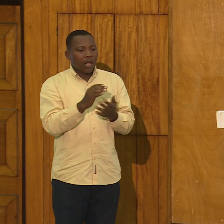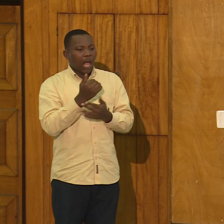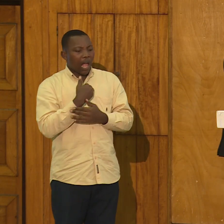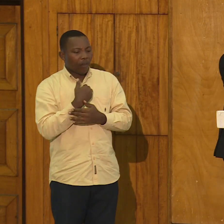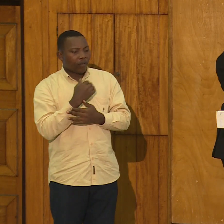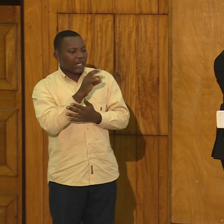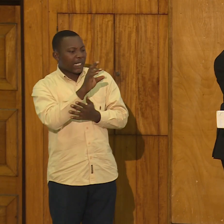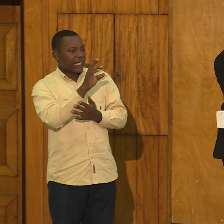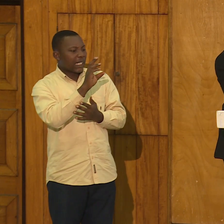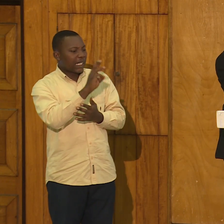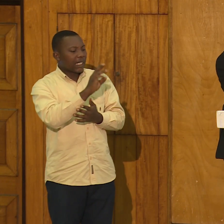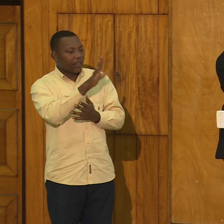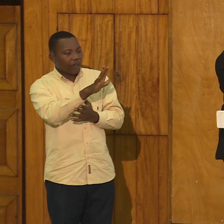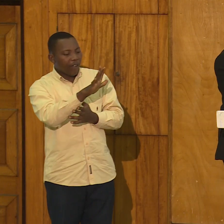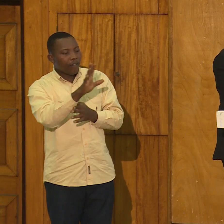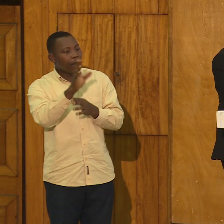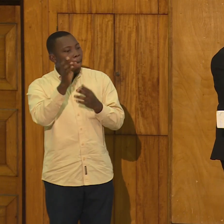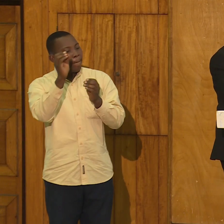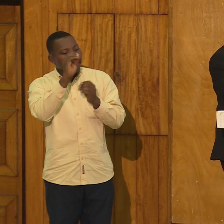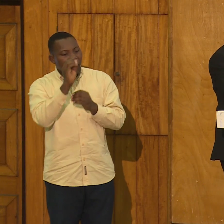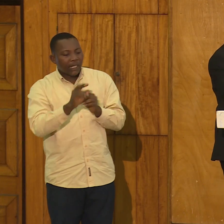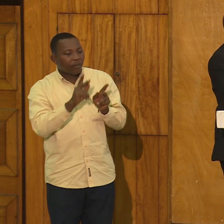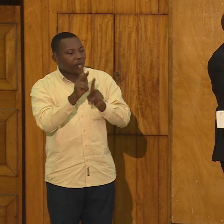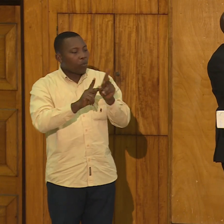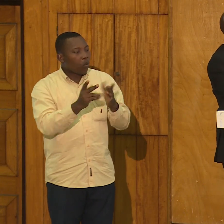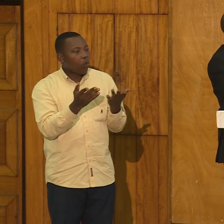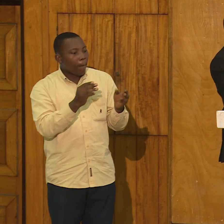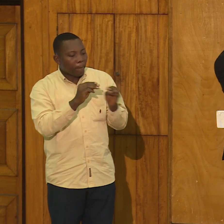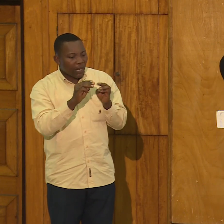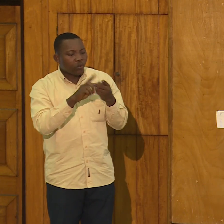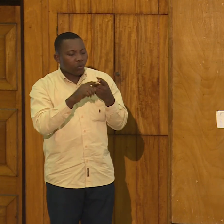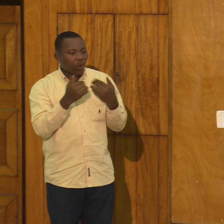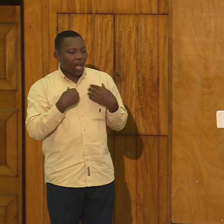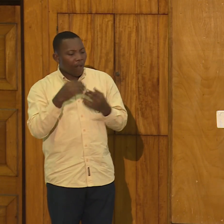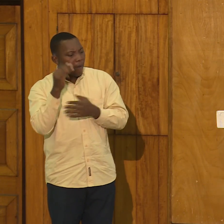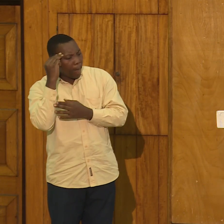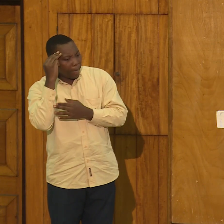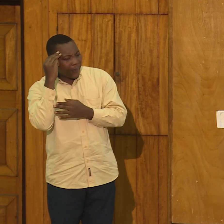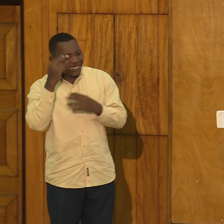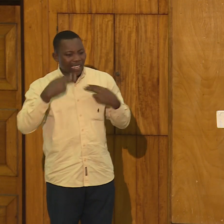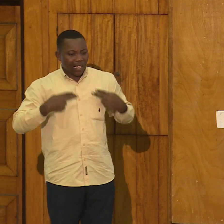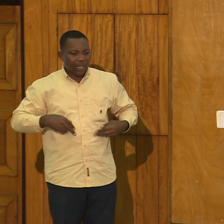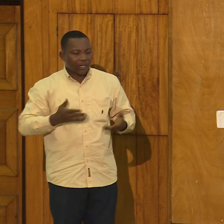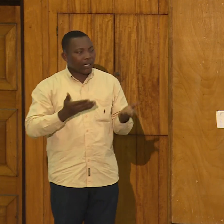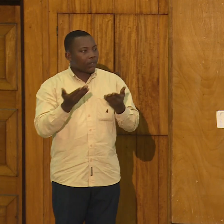managed to receive mental health services, and about